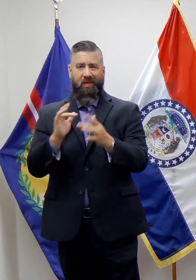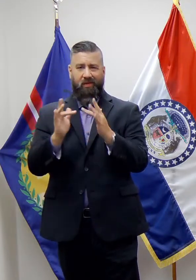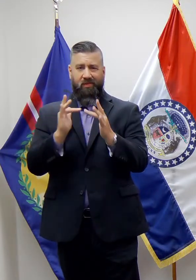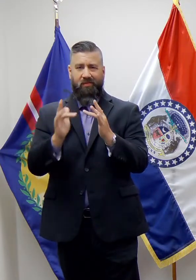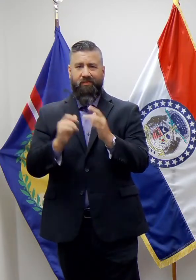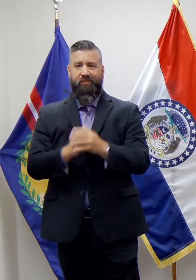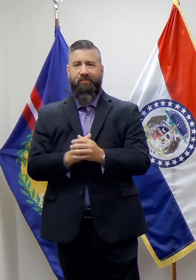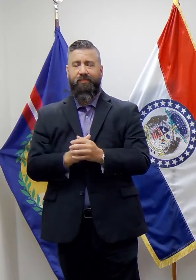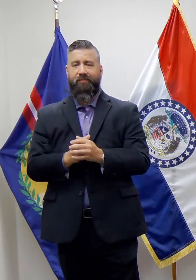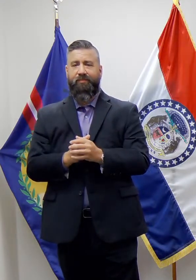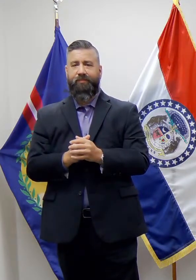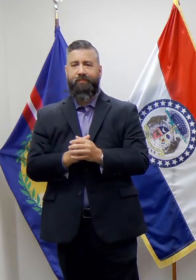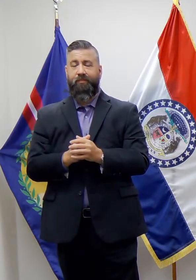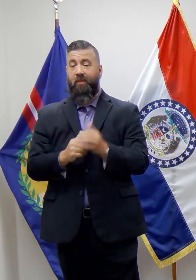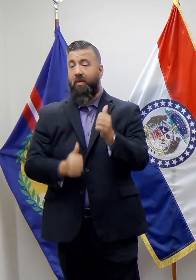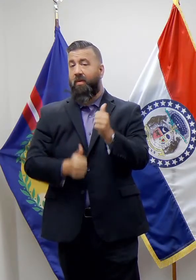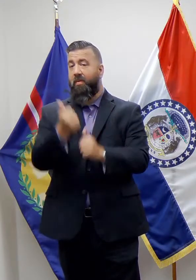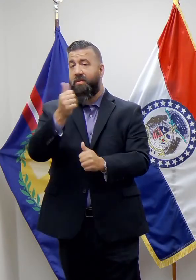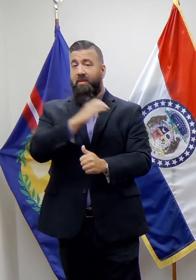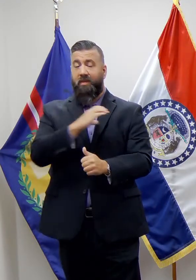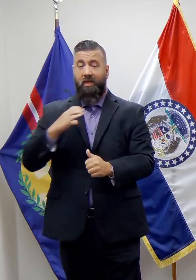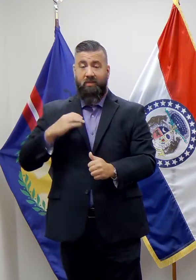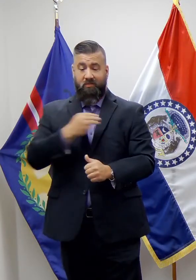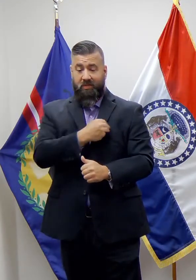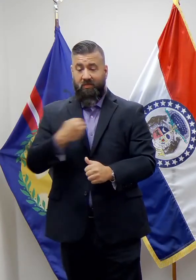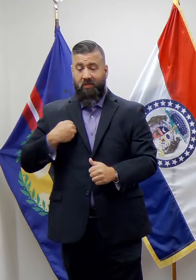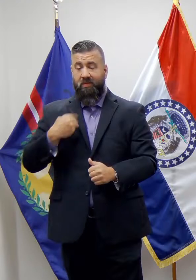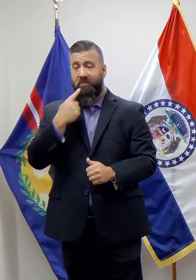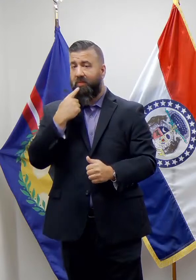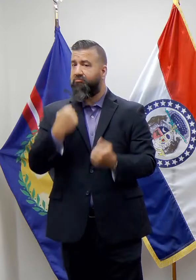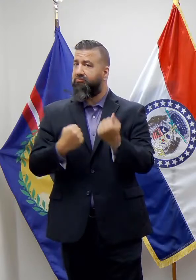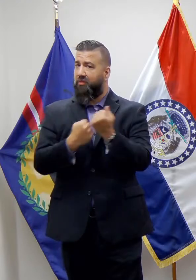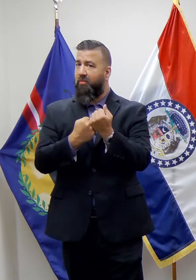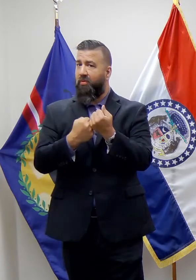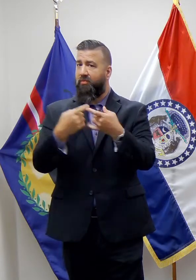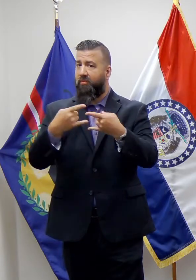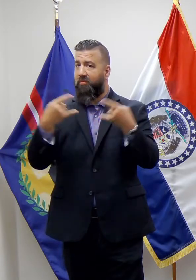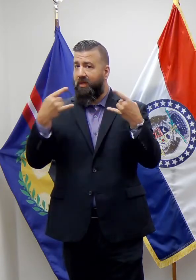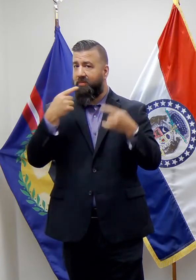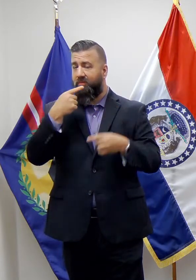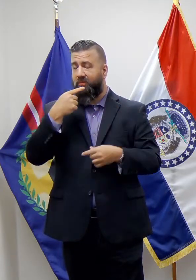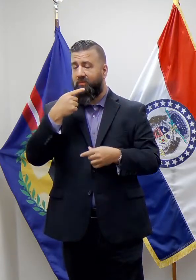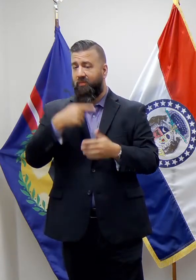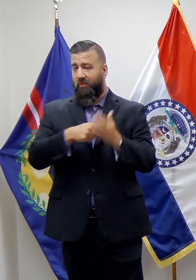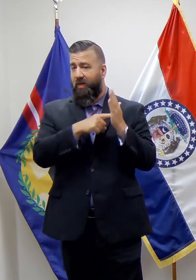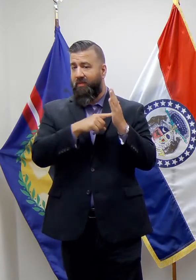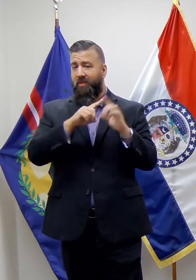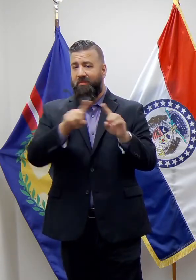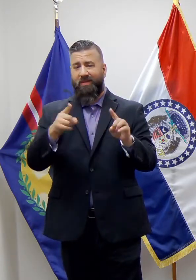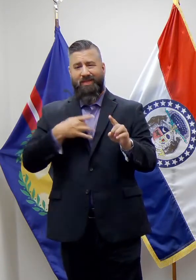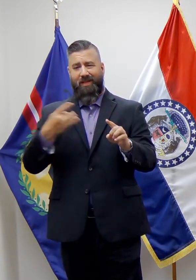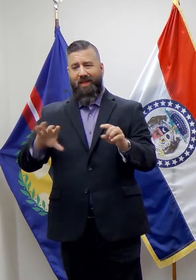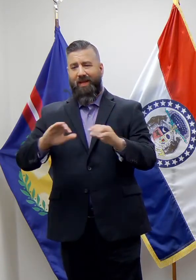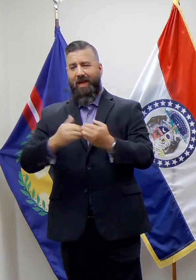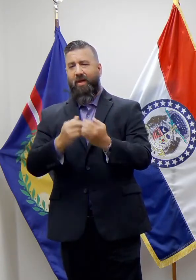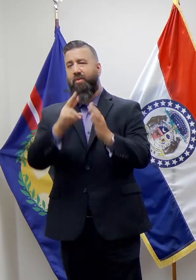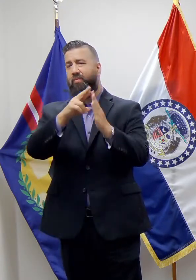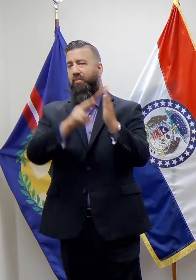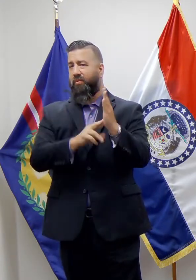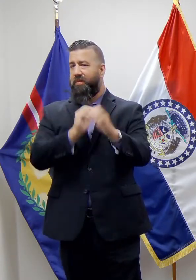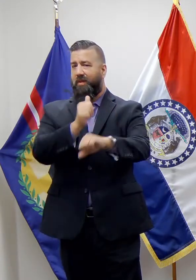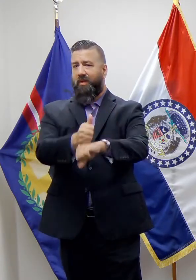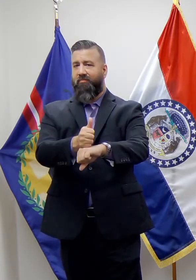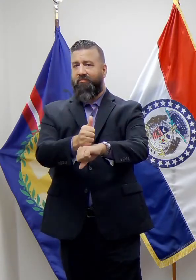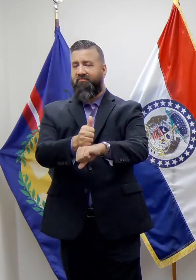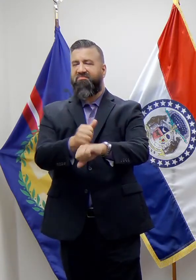of the council members have said they support mask requirements, but did not like the way the initial mandate was put into place. There's an easy